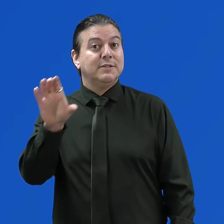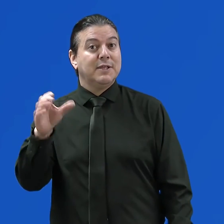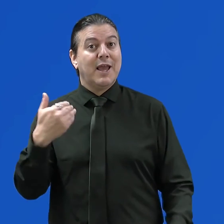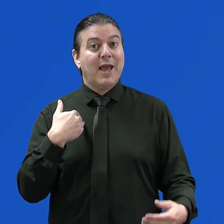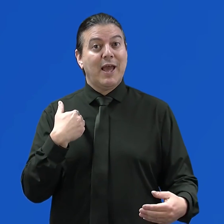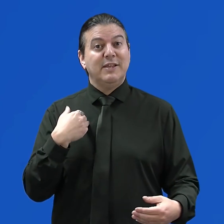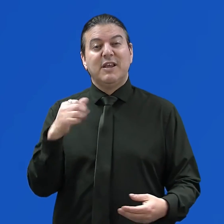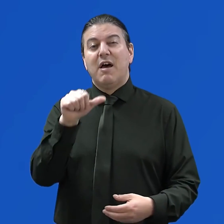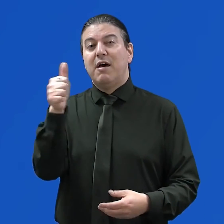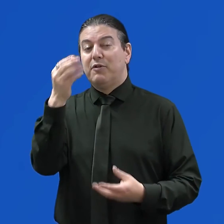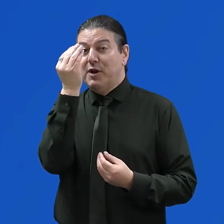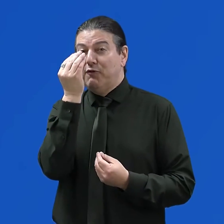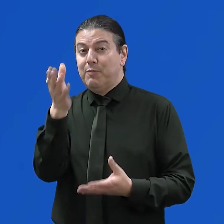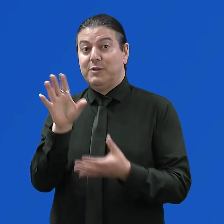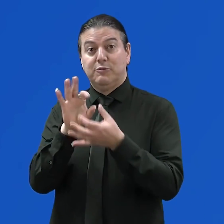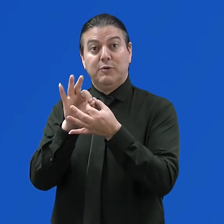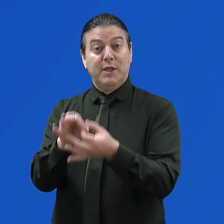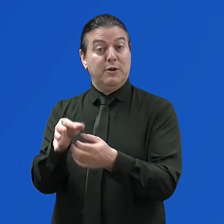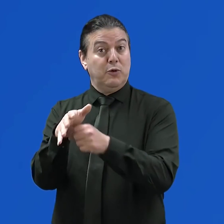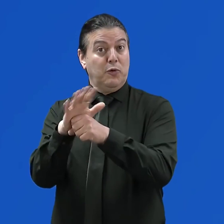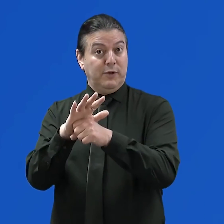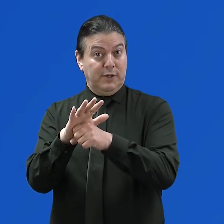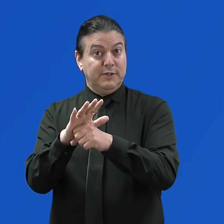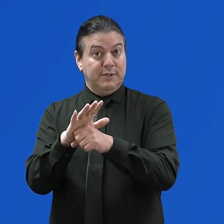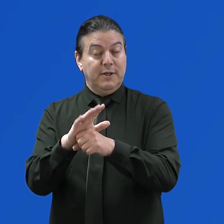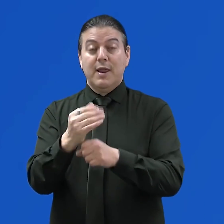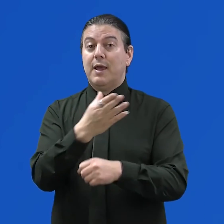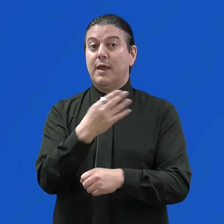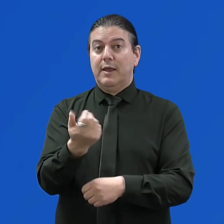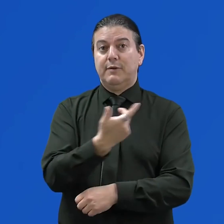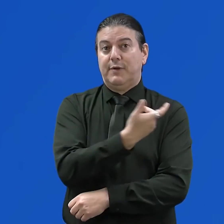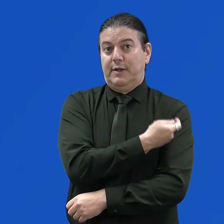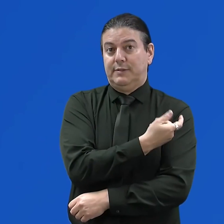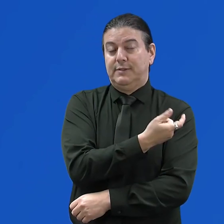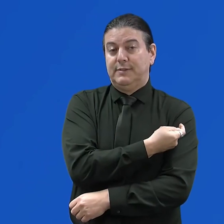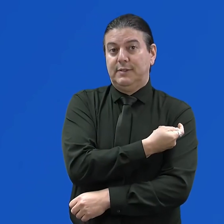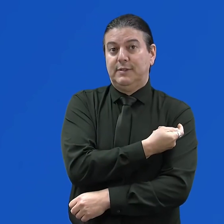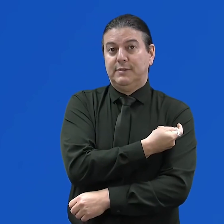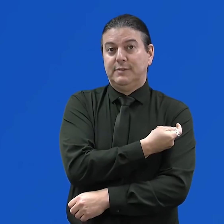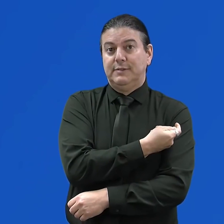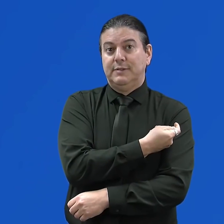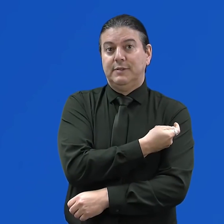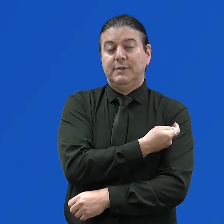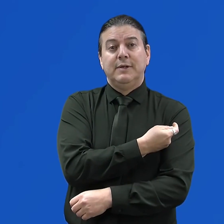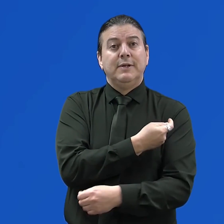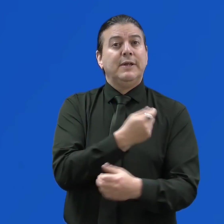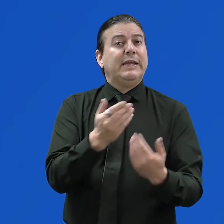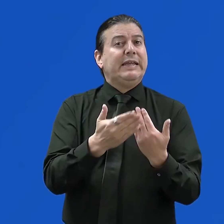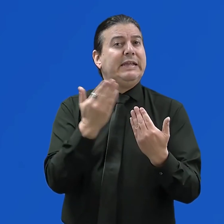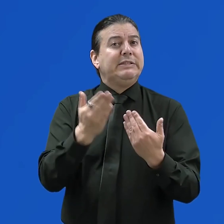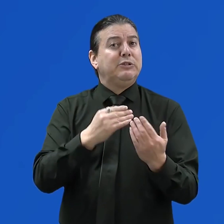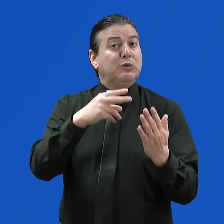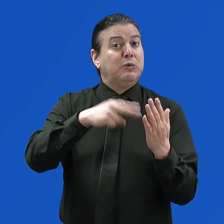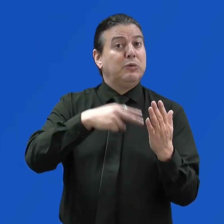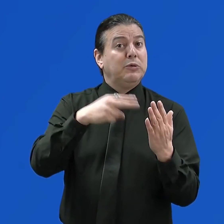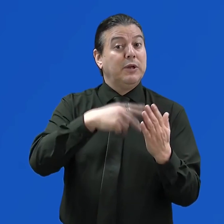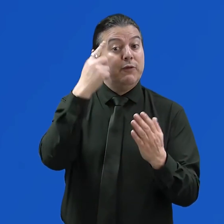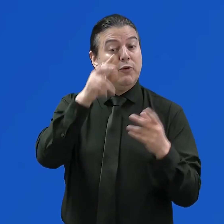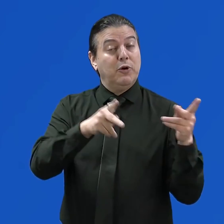CDC has resources available on COVID-19 and COVID-19 vaccines that are easy to read for